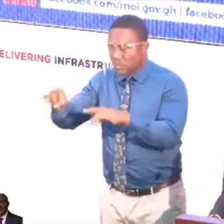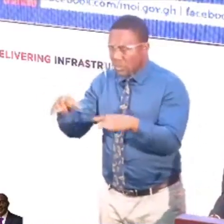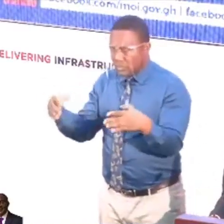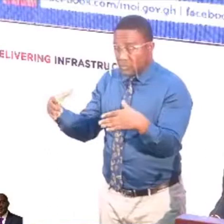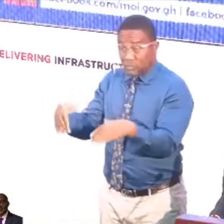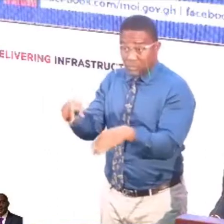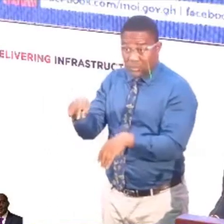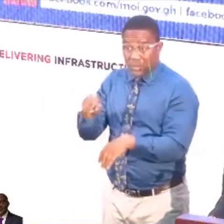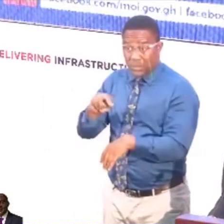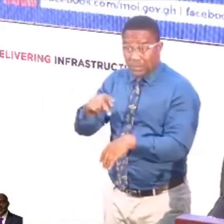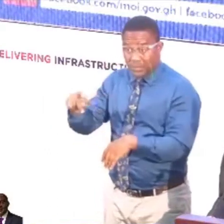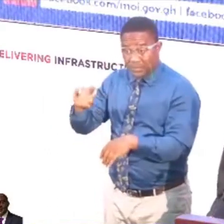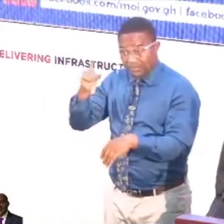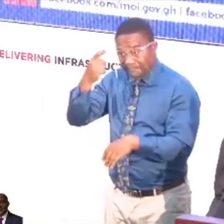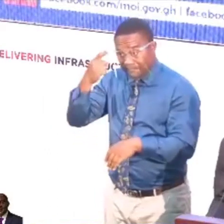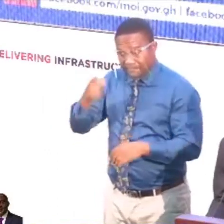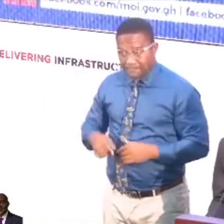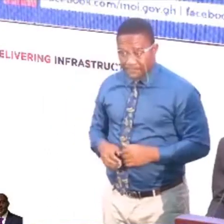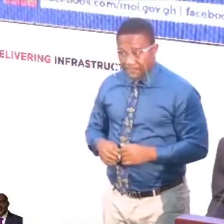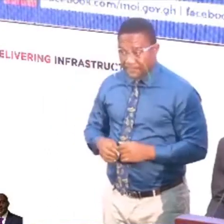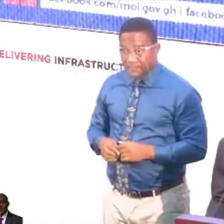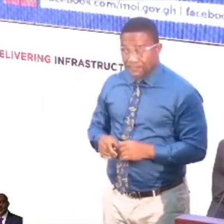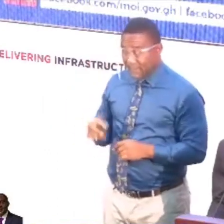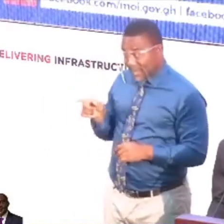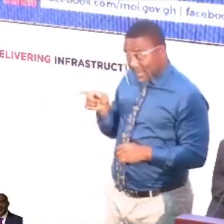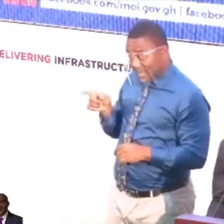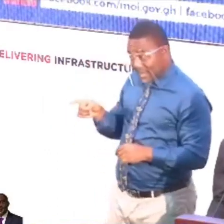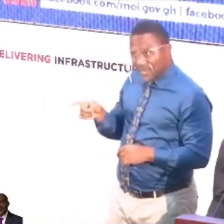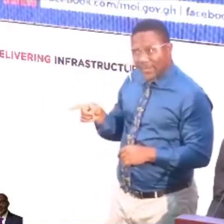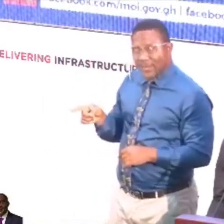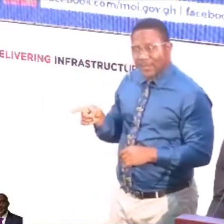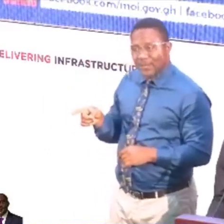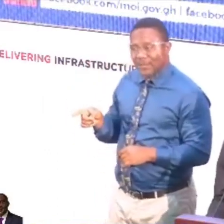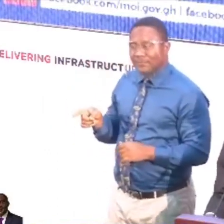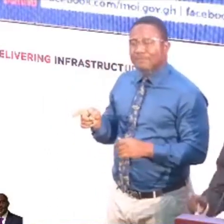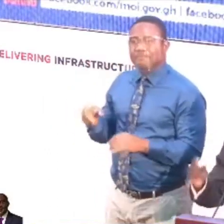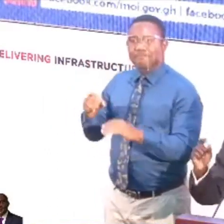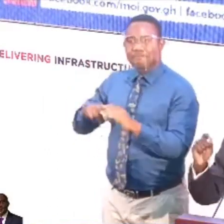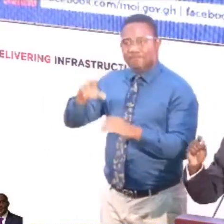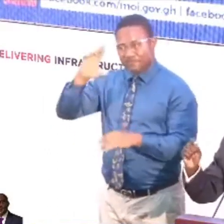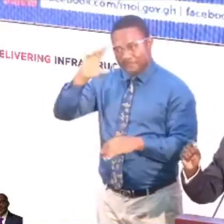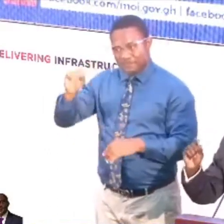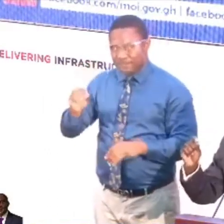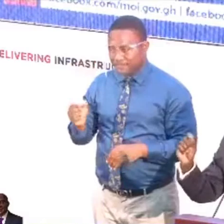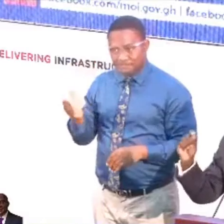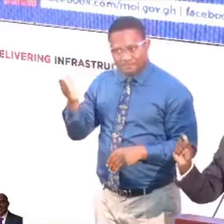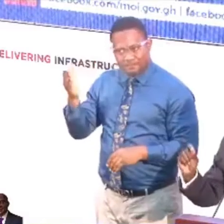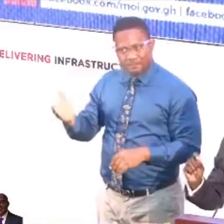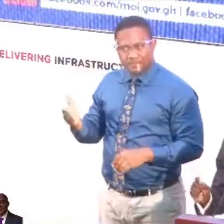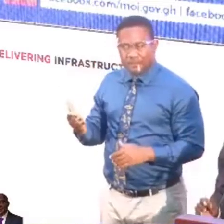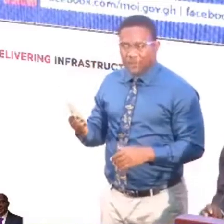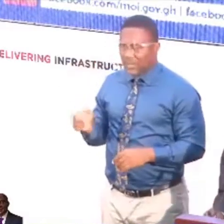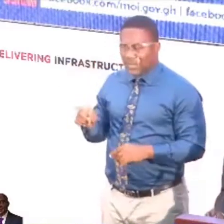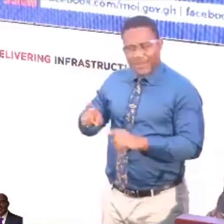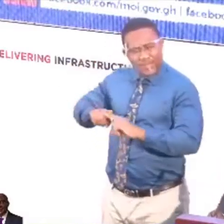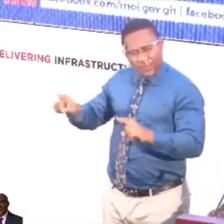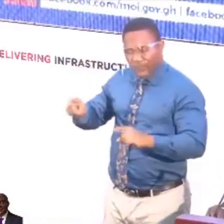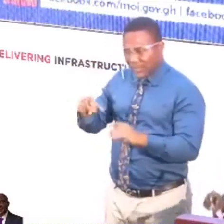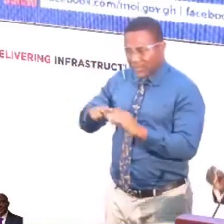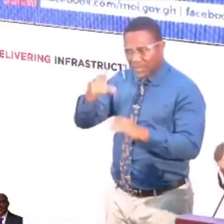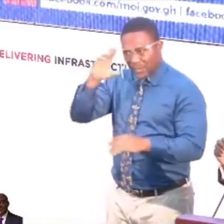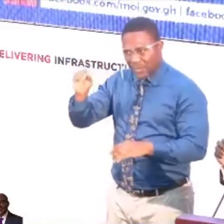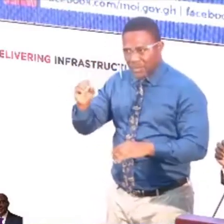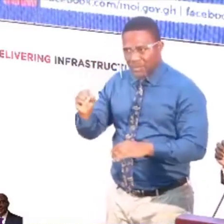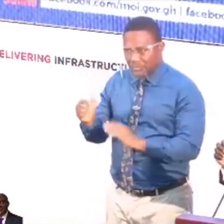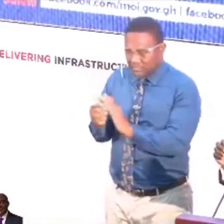government. And Dr. Bawumia is the chair. And he's a chairman with a difference. He's